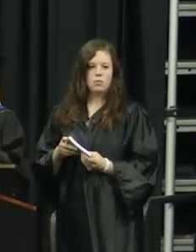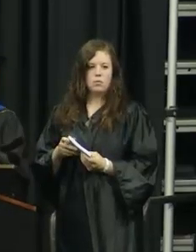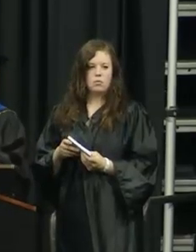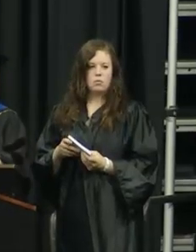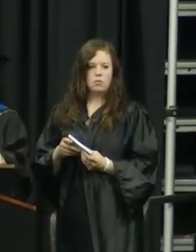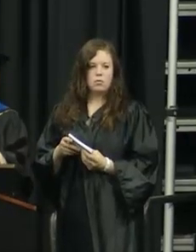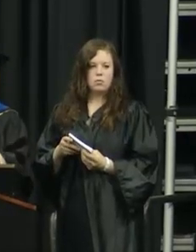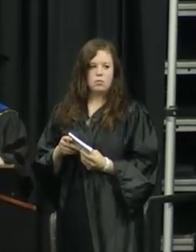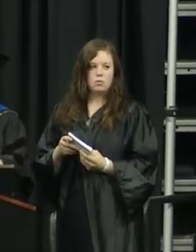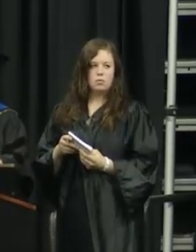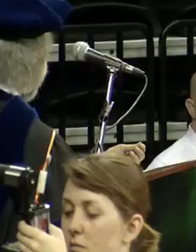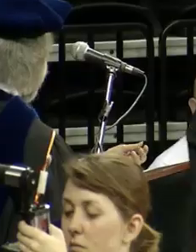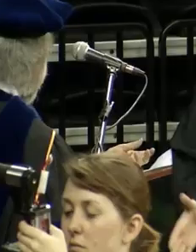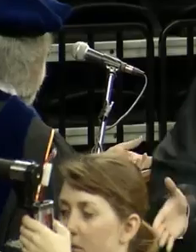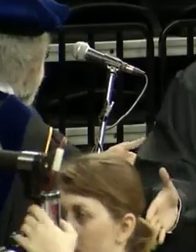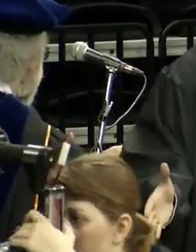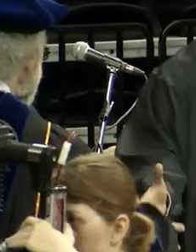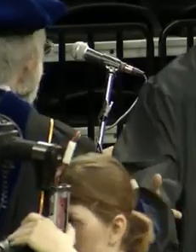James Schmidt.